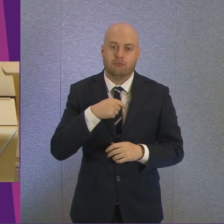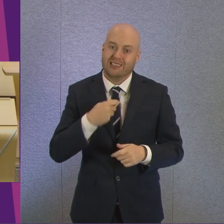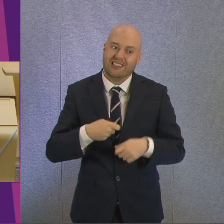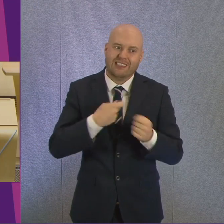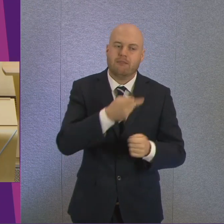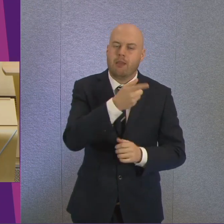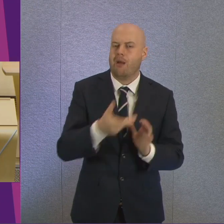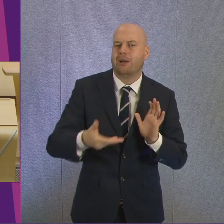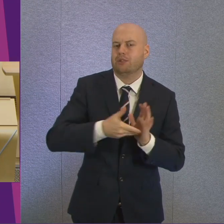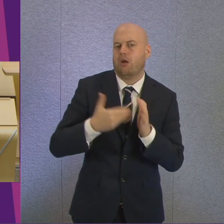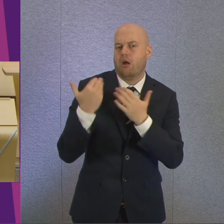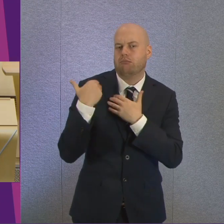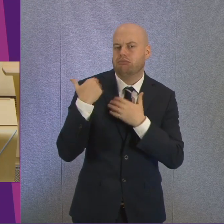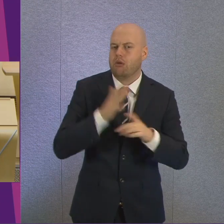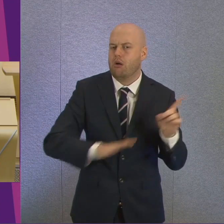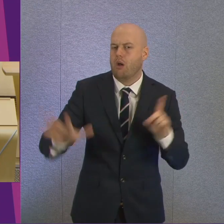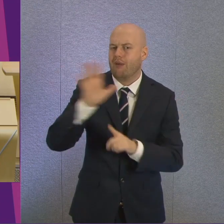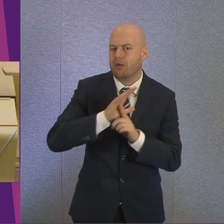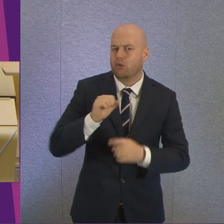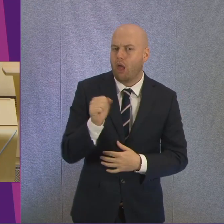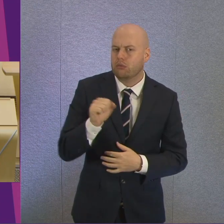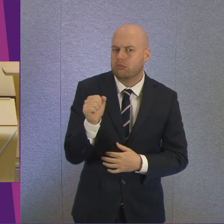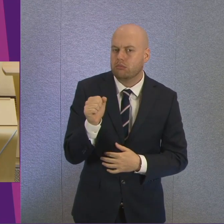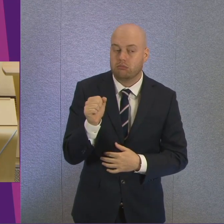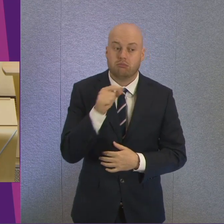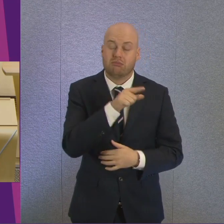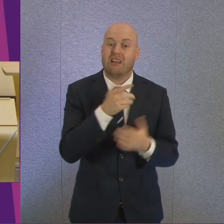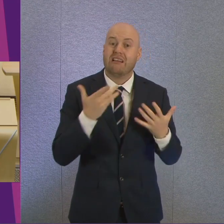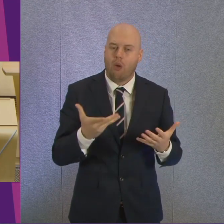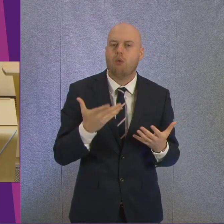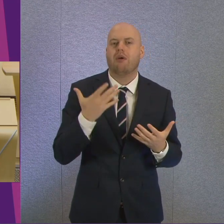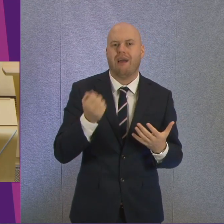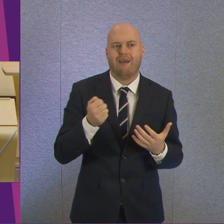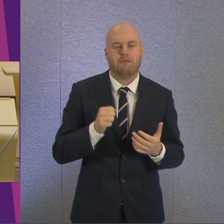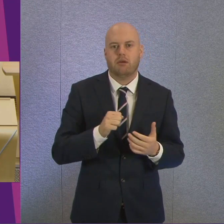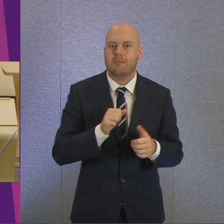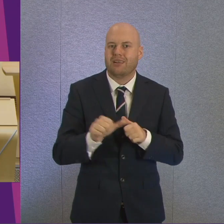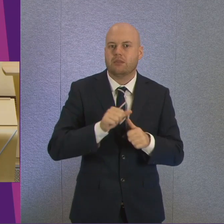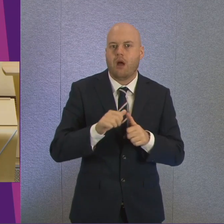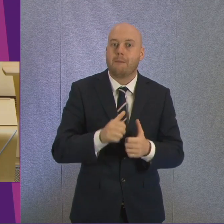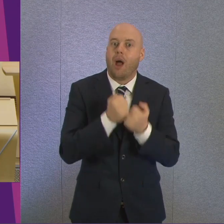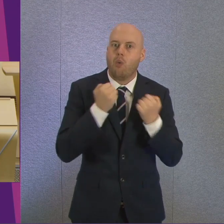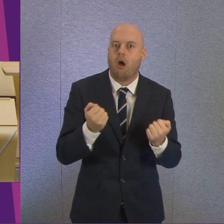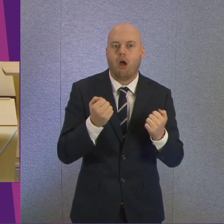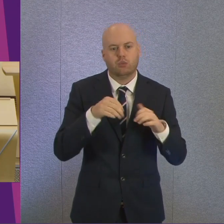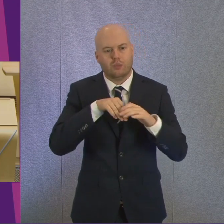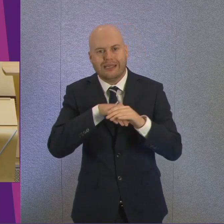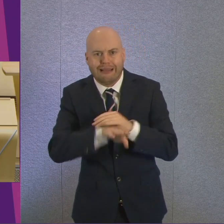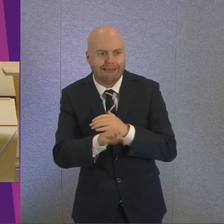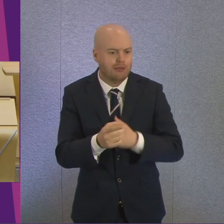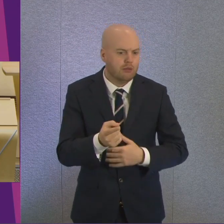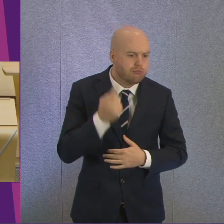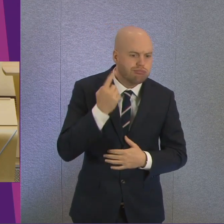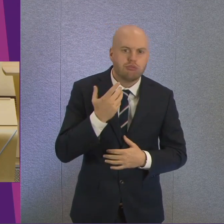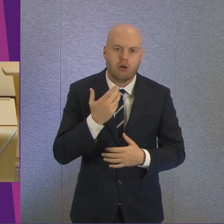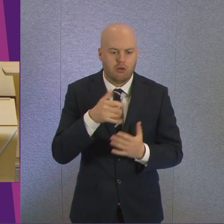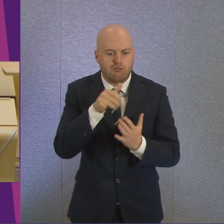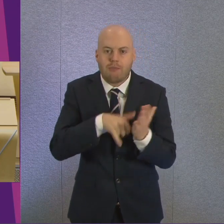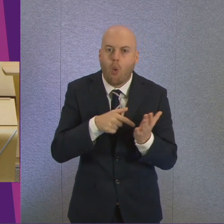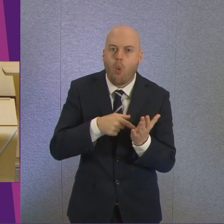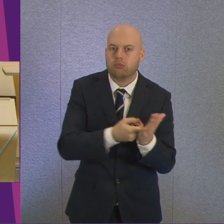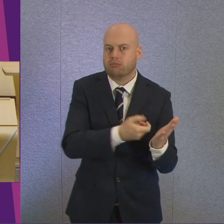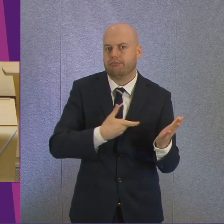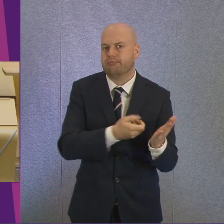country, including greater powers to require reporting. Testing for staff and residents is being